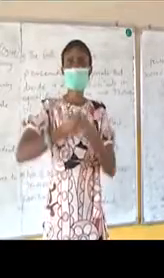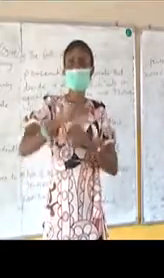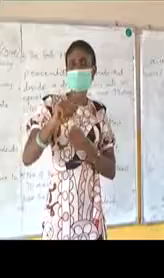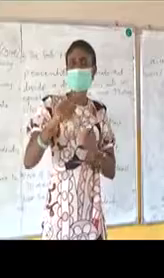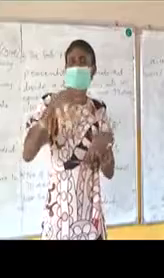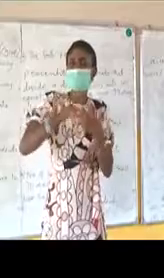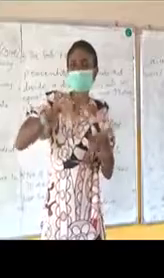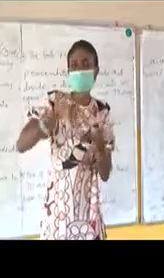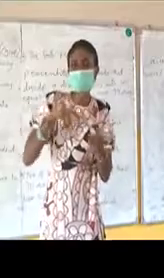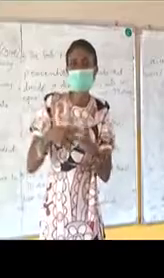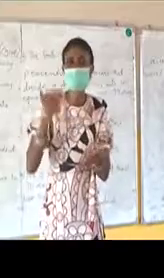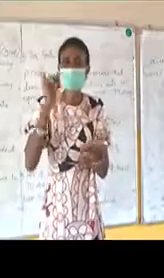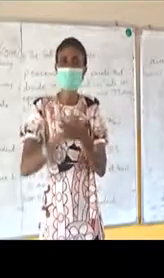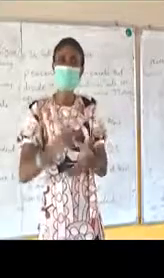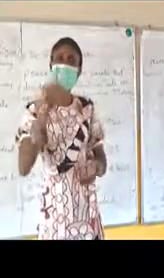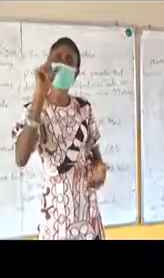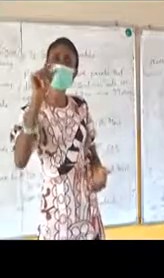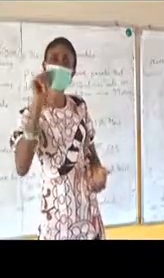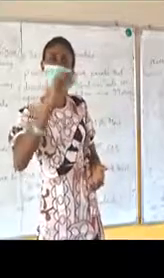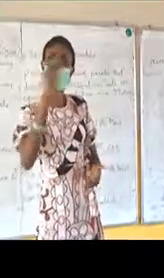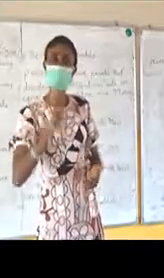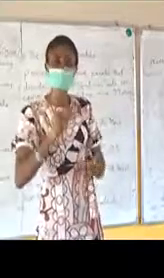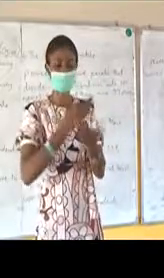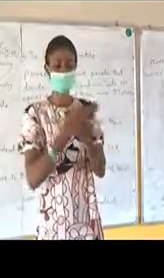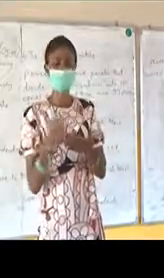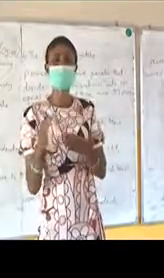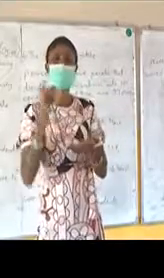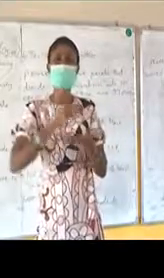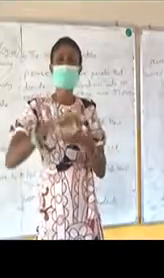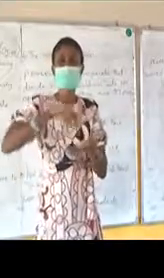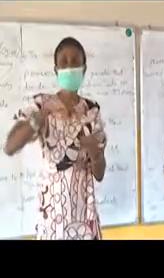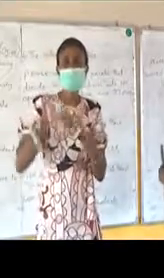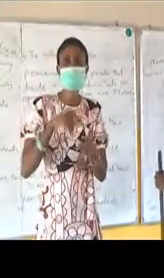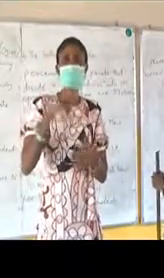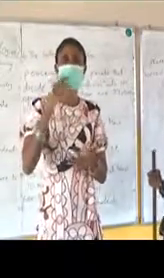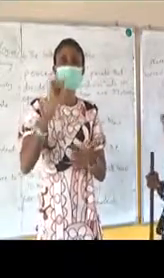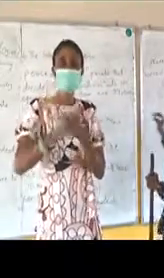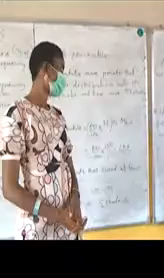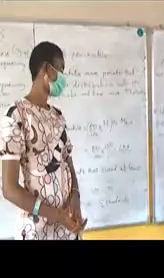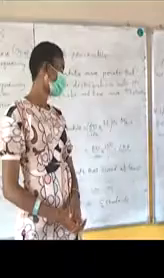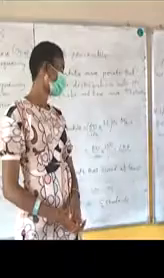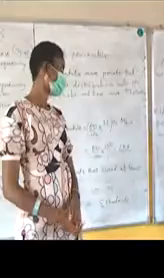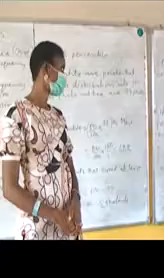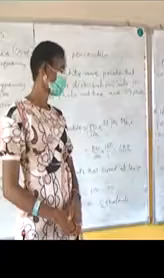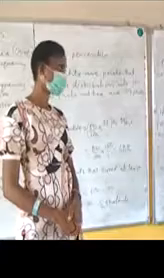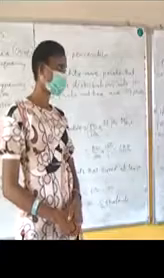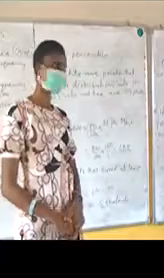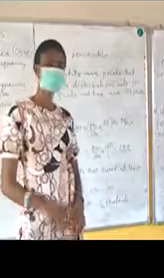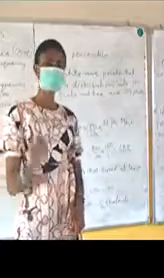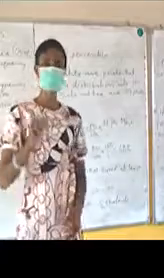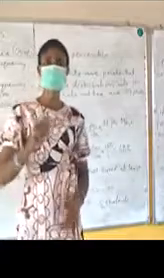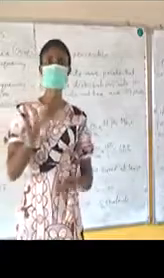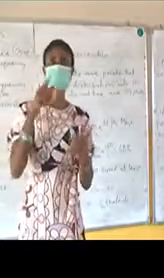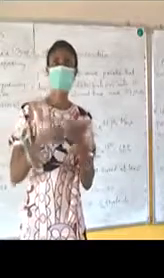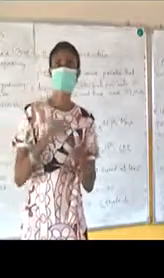that 20% is going to fail. So that is how you approach this question. Yes, this